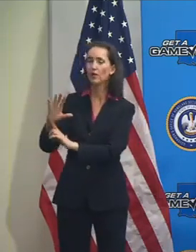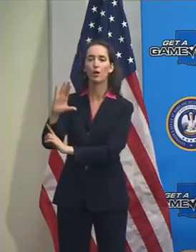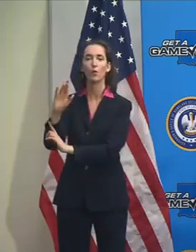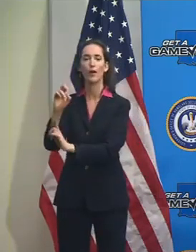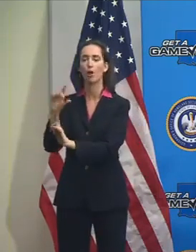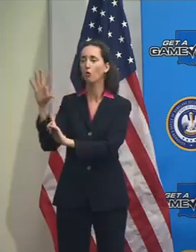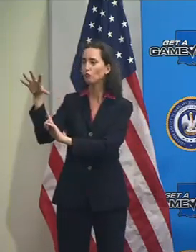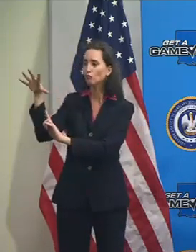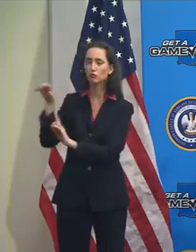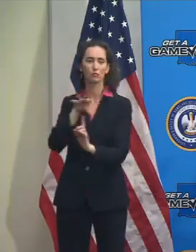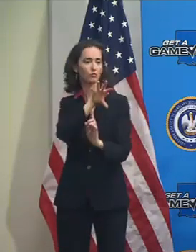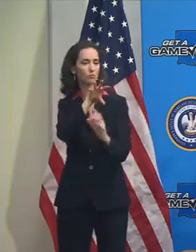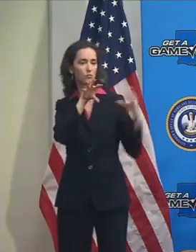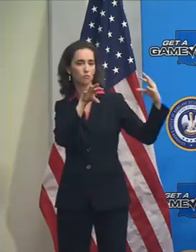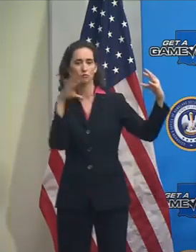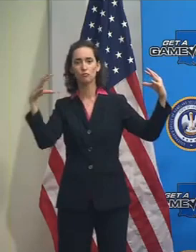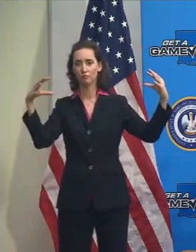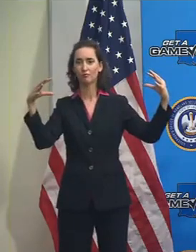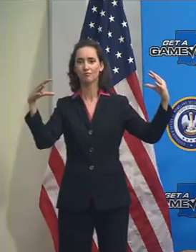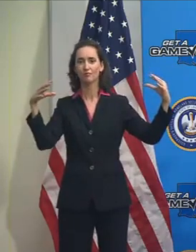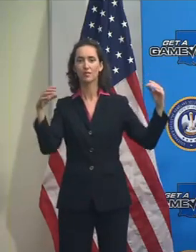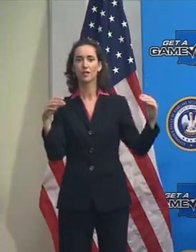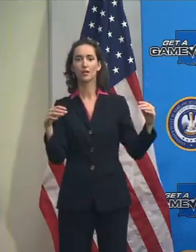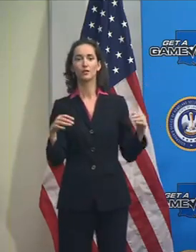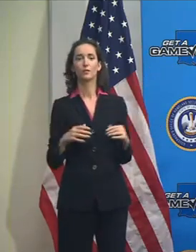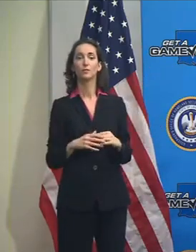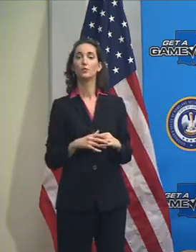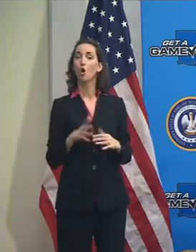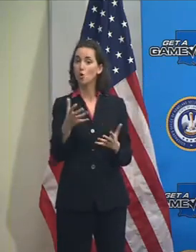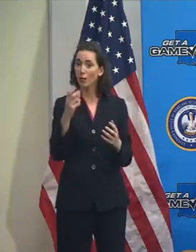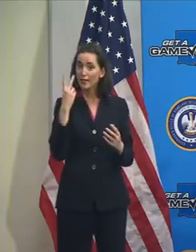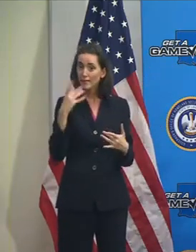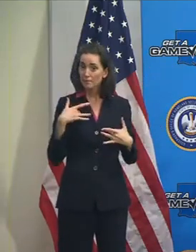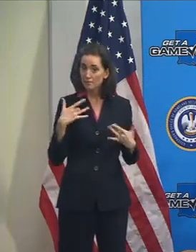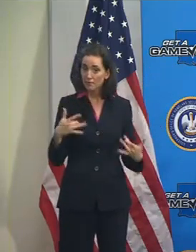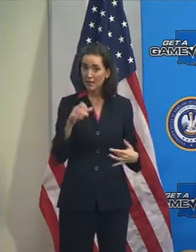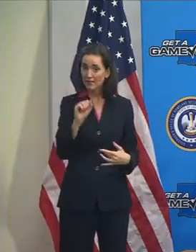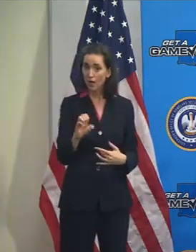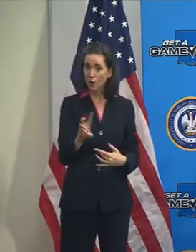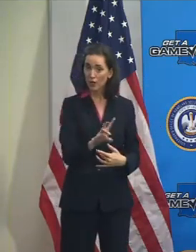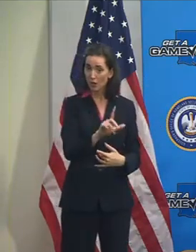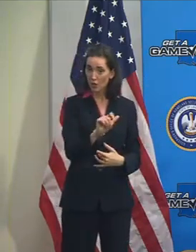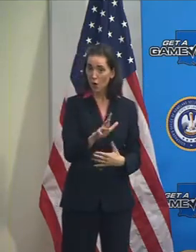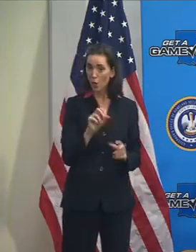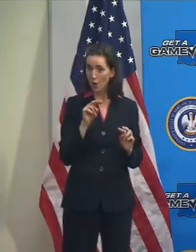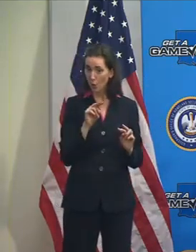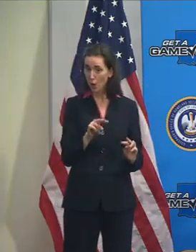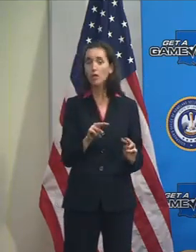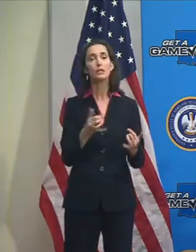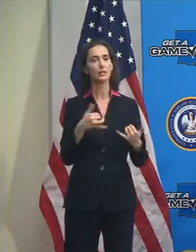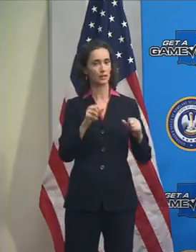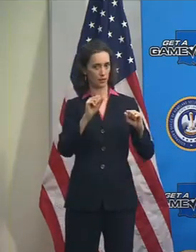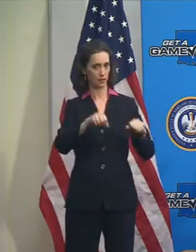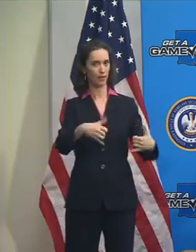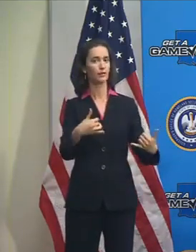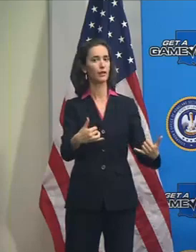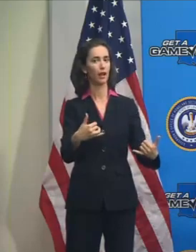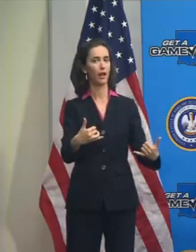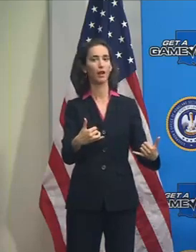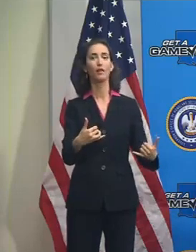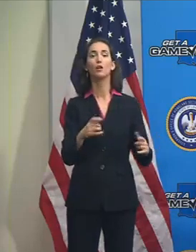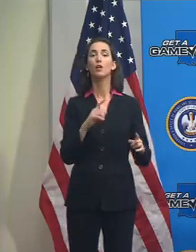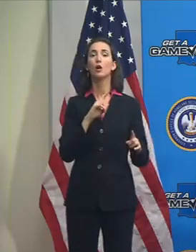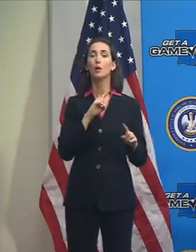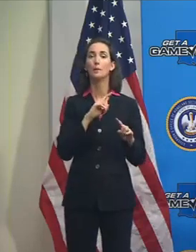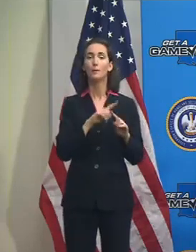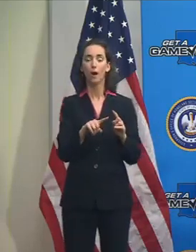coverage over the top of each other. So if you are wanting to watch what's happening in southwest Louisiana right now, that still is possible. You just won't